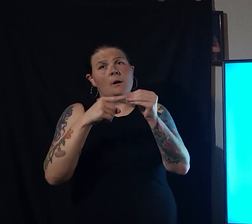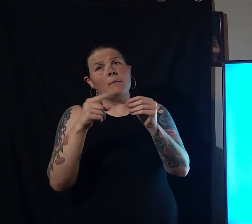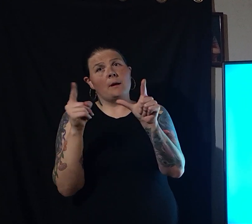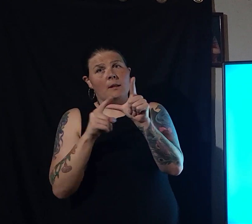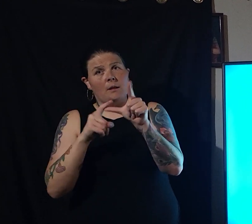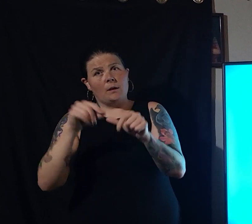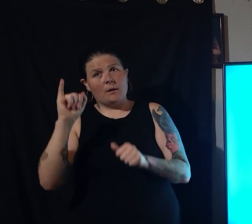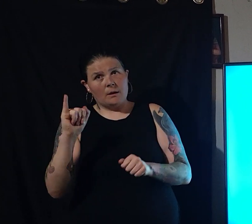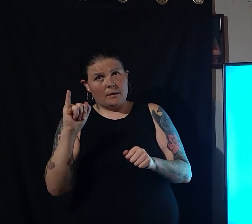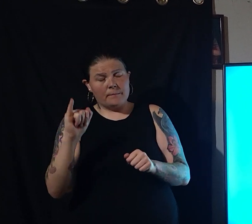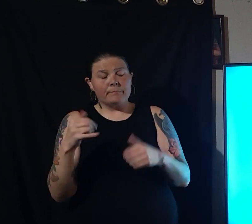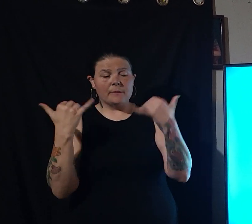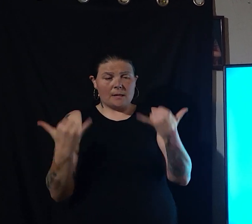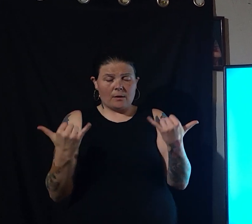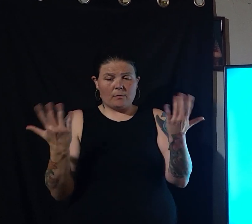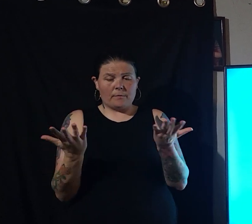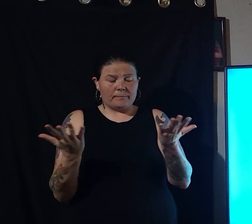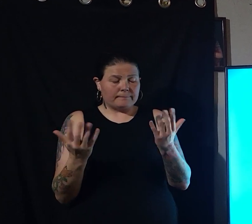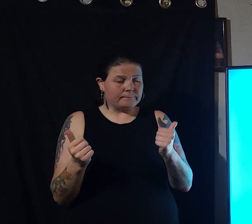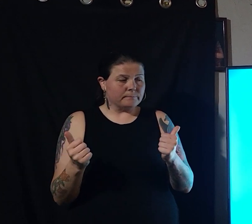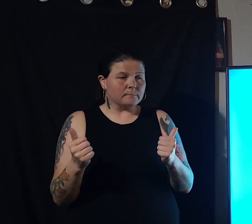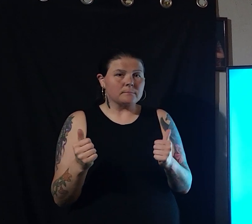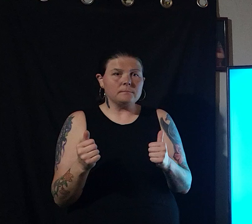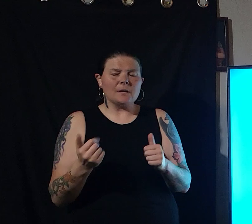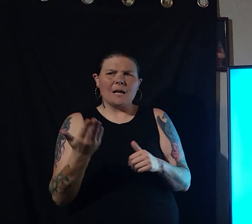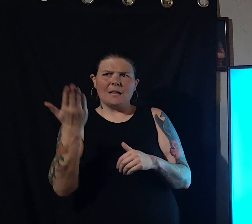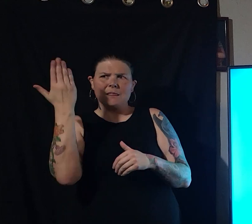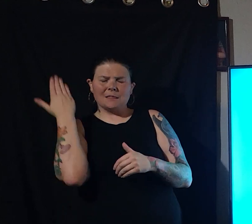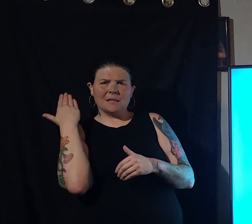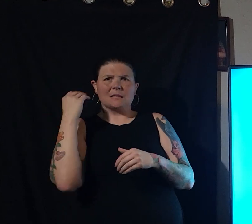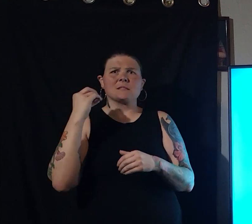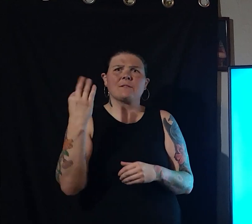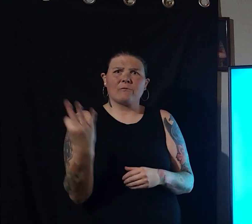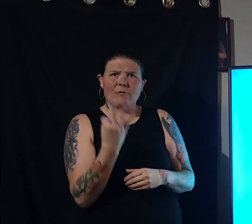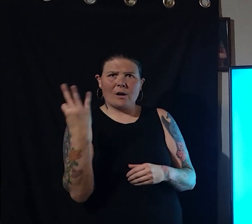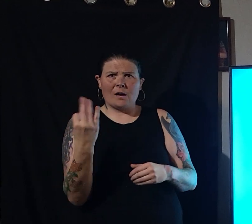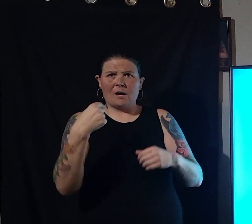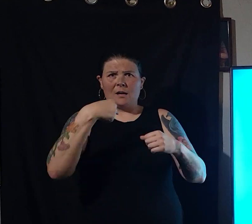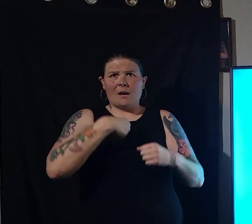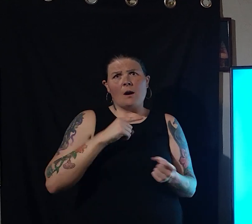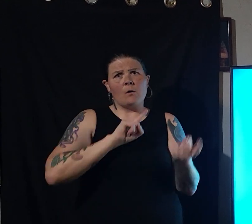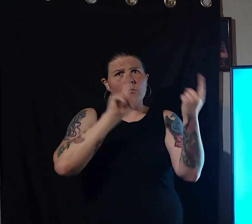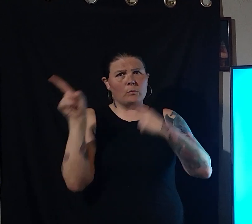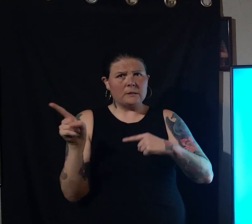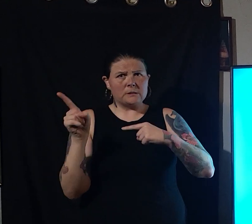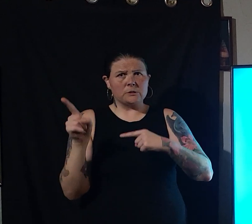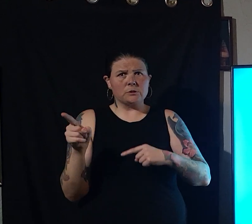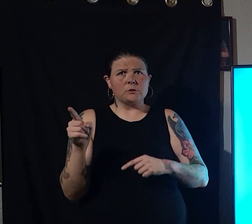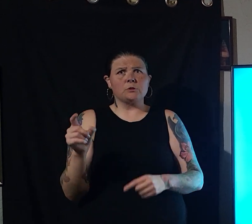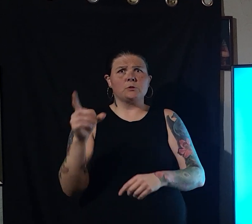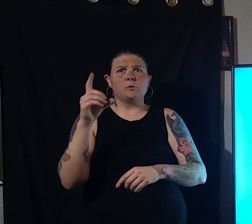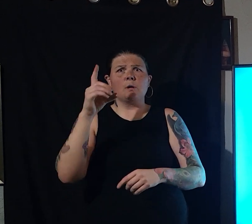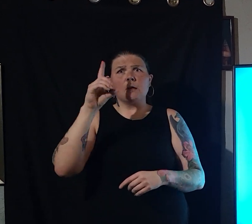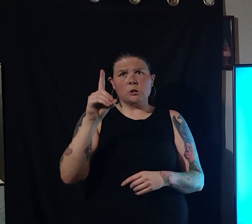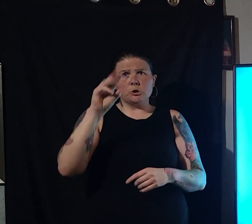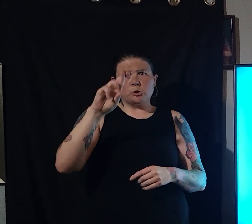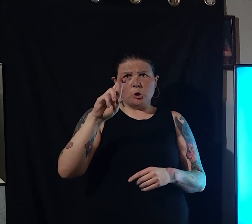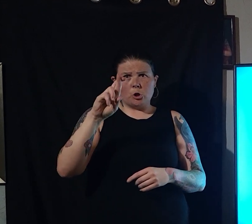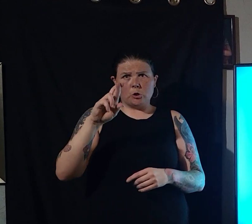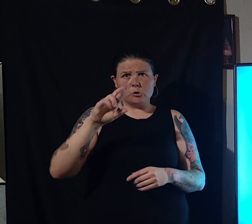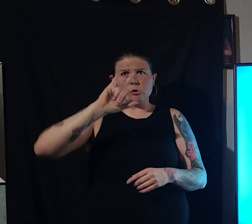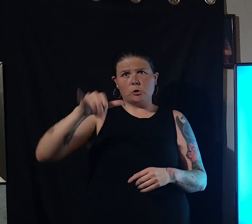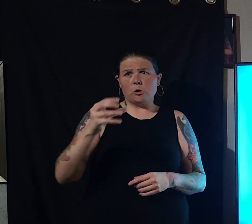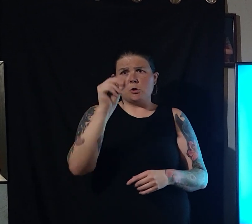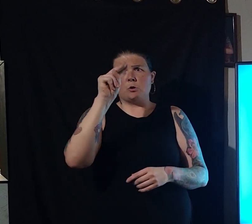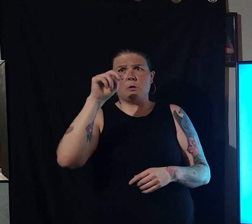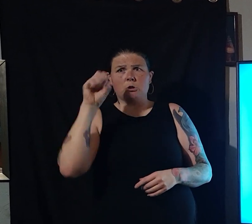I. Now, here it is. Last Friday, I went to Dr. Jones for